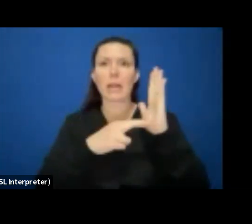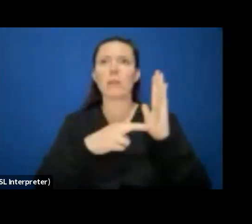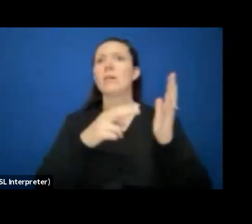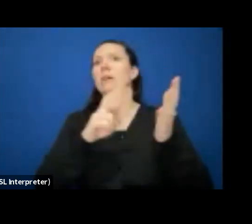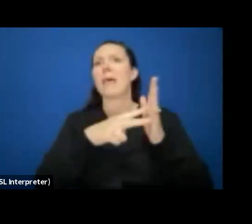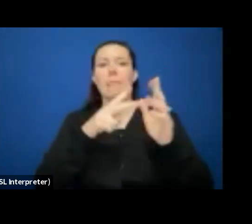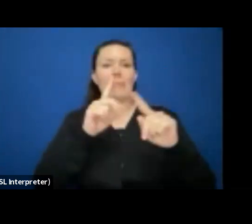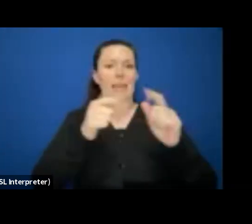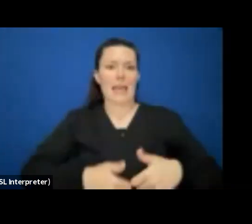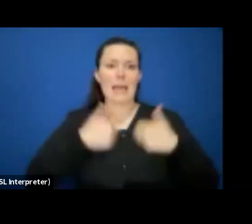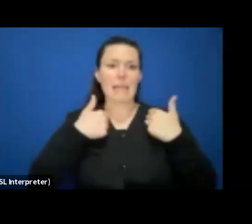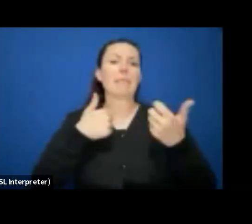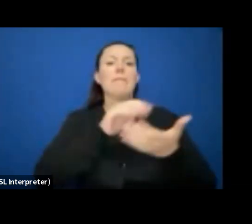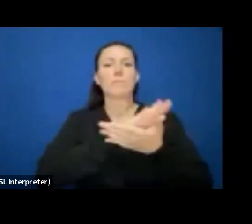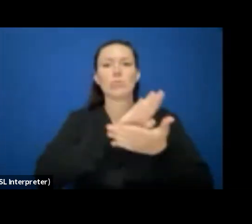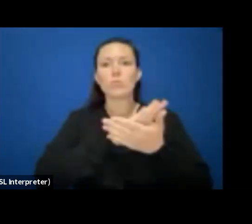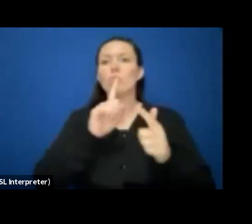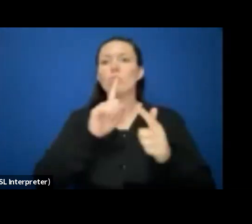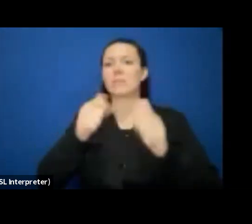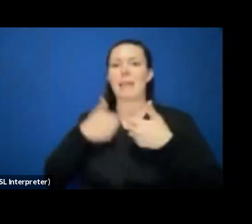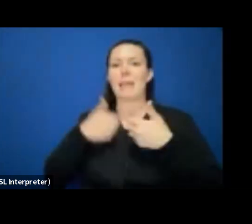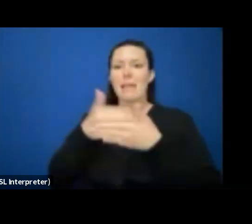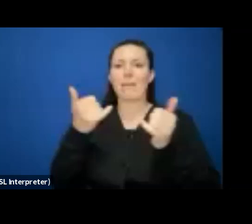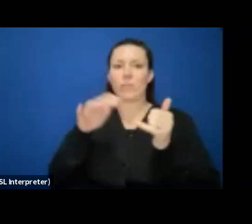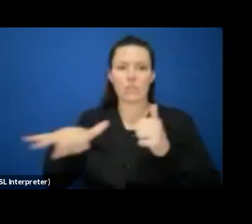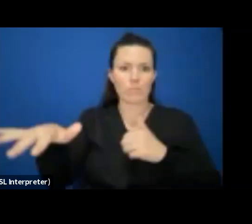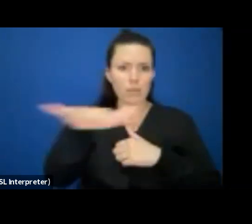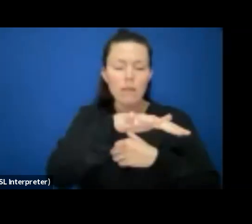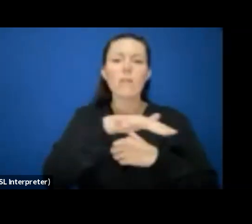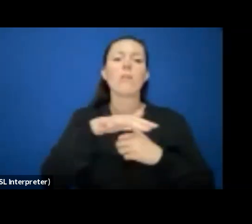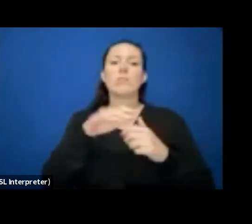apartments, for the, play areas. So that's the biggest challenge that we have.